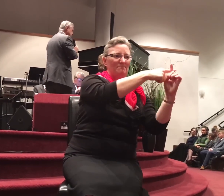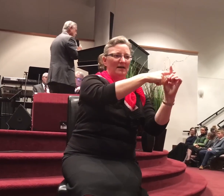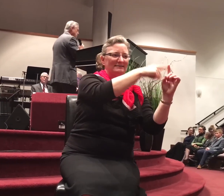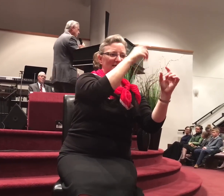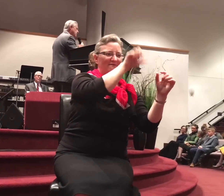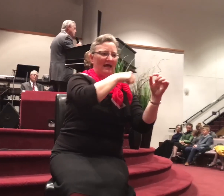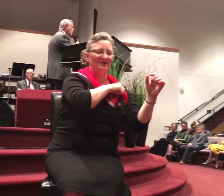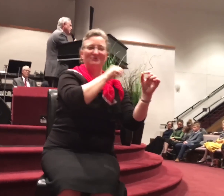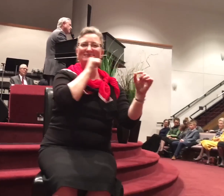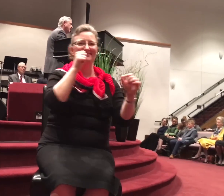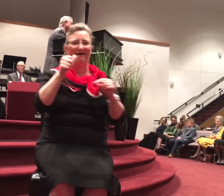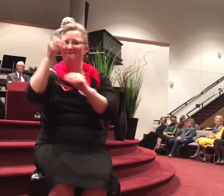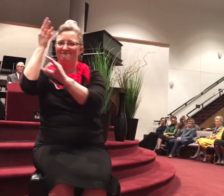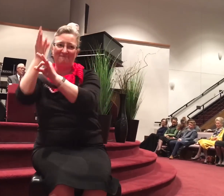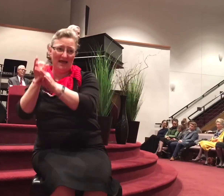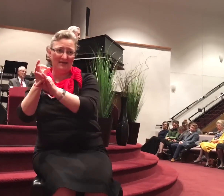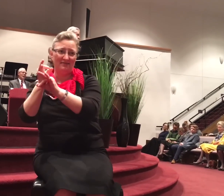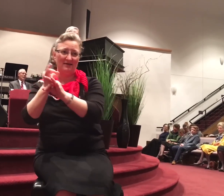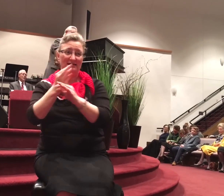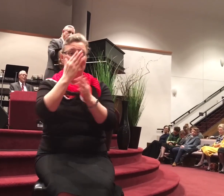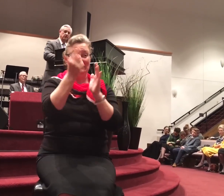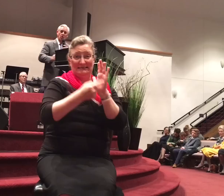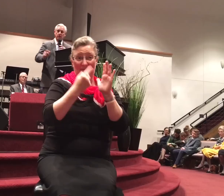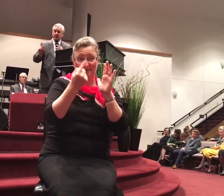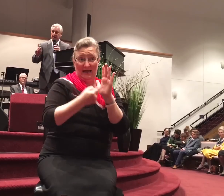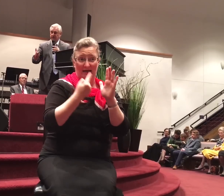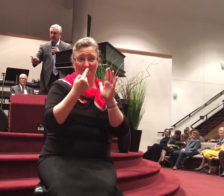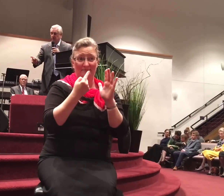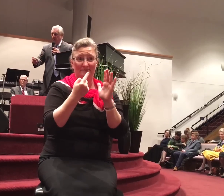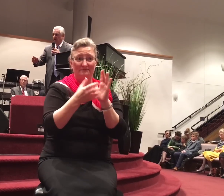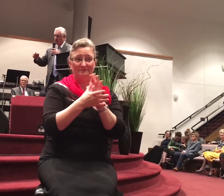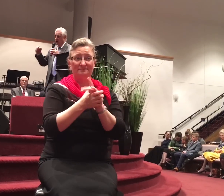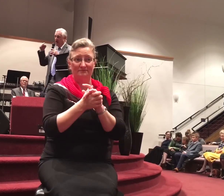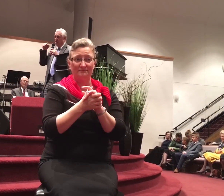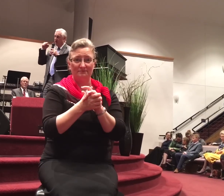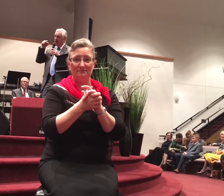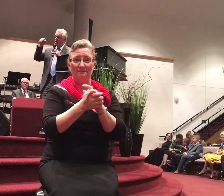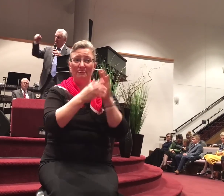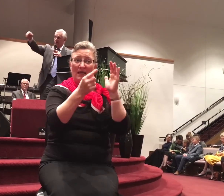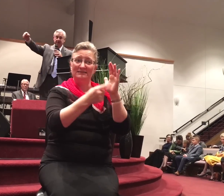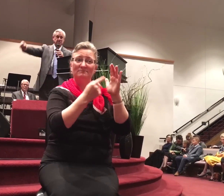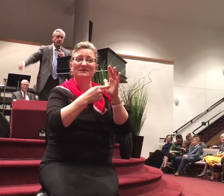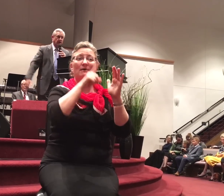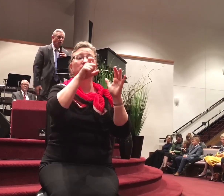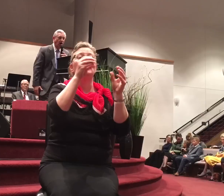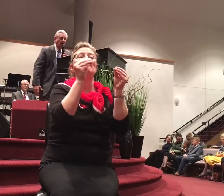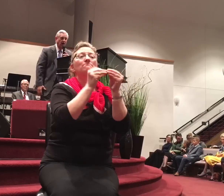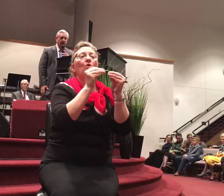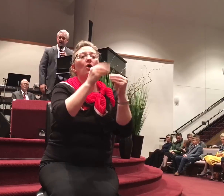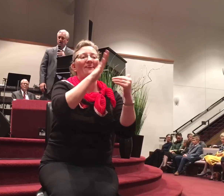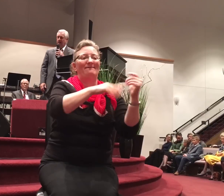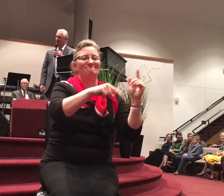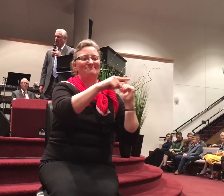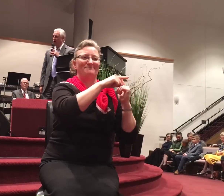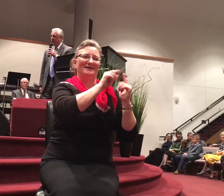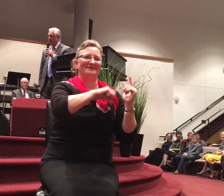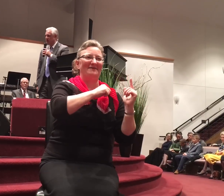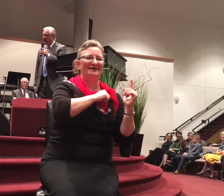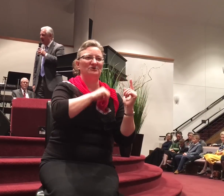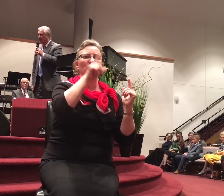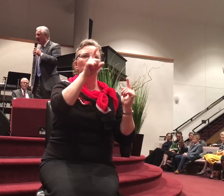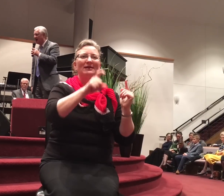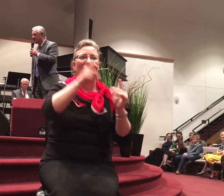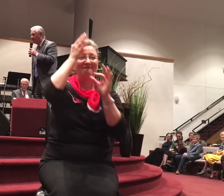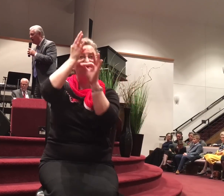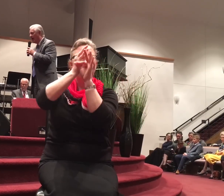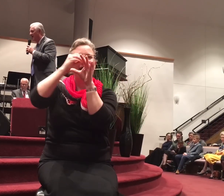a place where you need more than a positive attitude. You need more than a confession. You're hitting your head up against a brick wall, and no matter what you